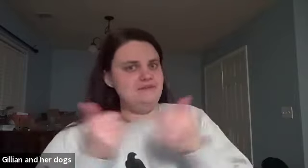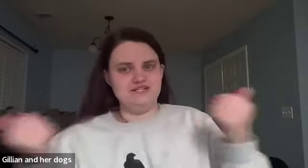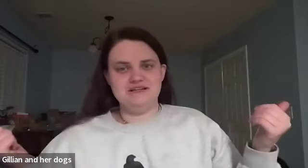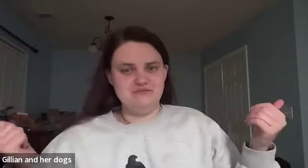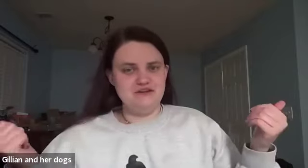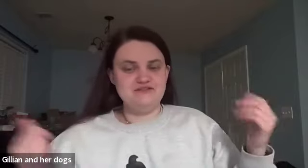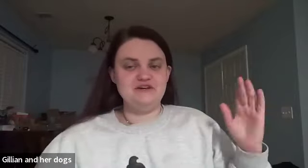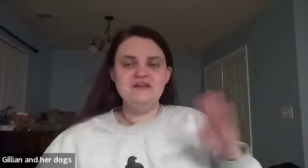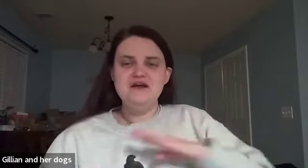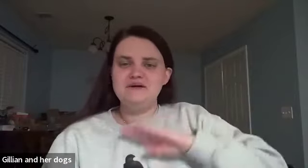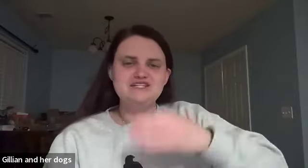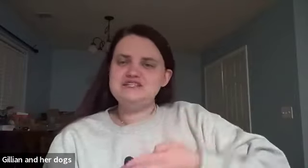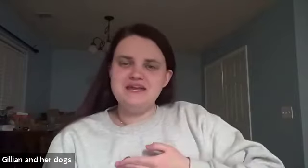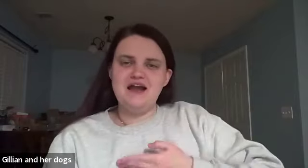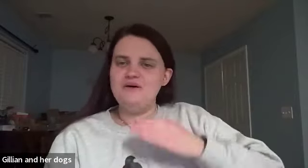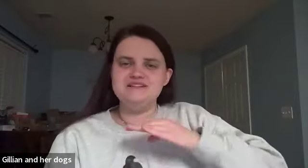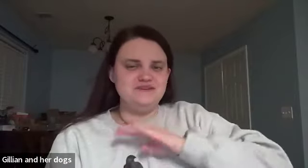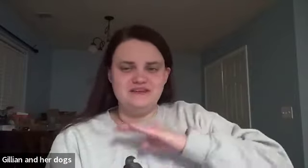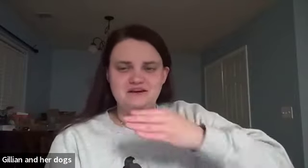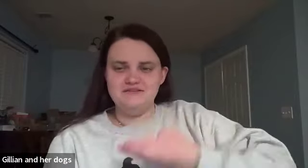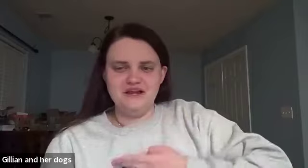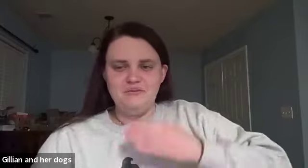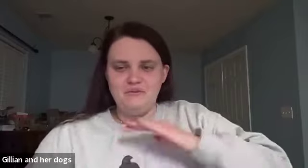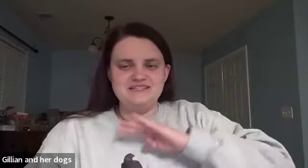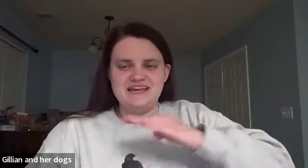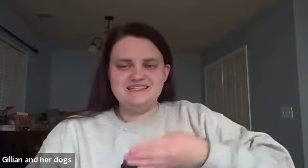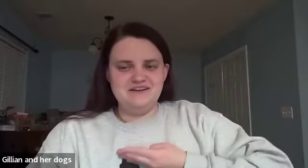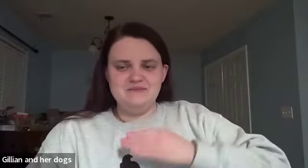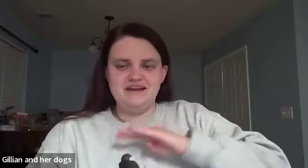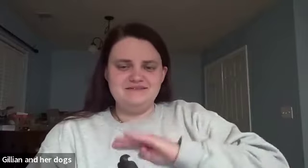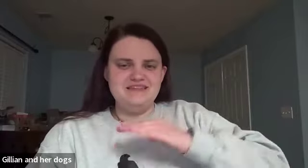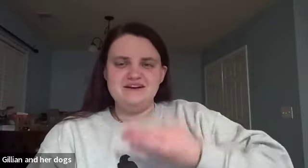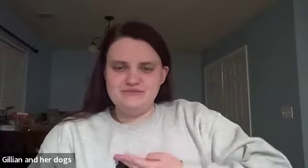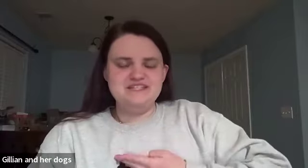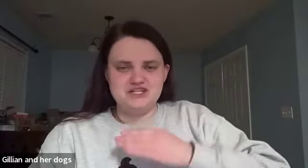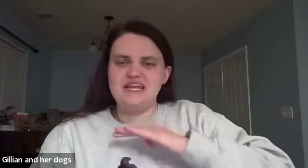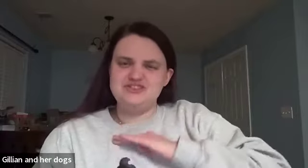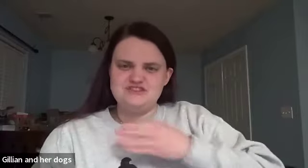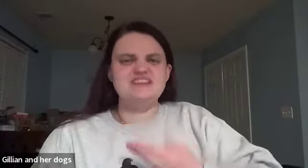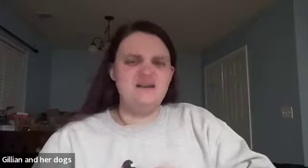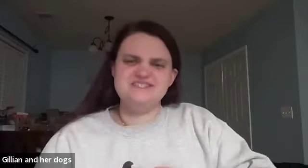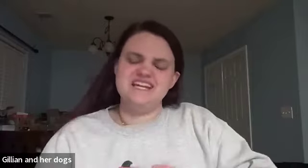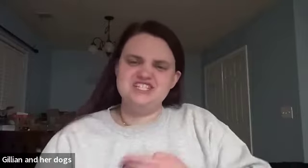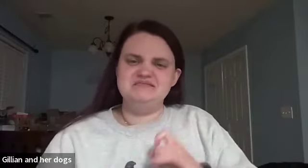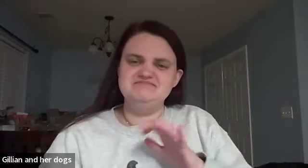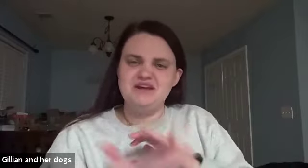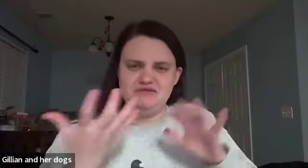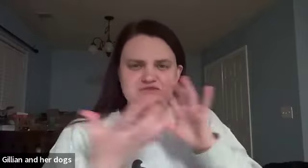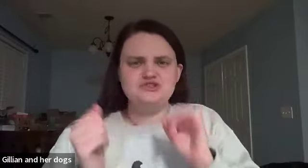got to make sure I separate those two. But that's just something I always think of, like worst case scenario. I'm like, that could be such an interesting conversation of